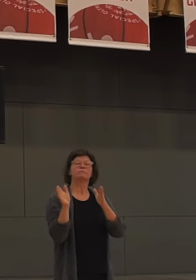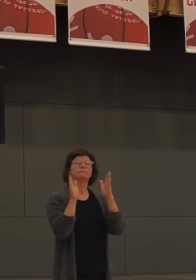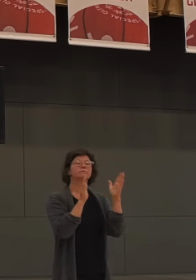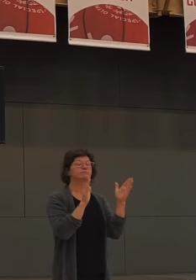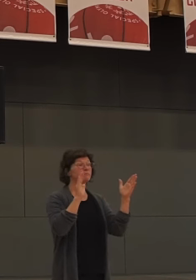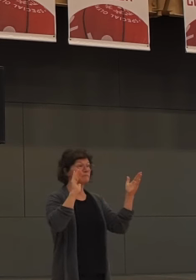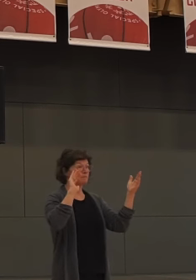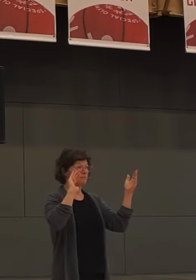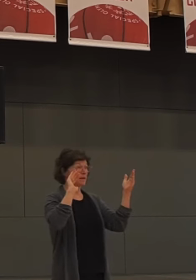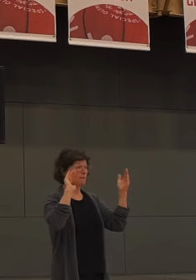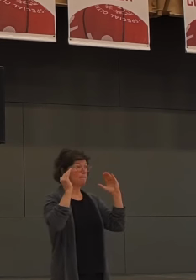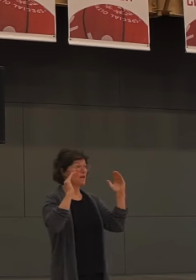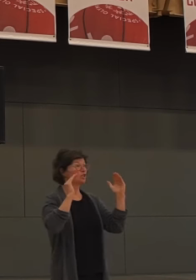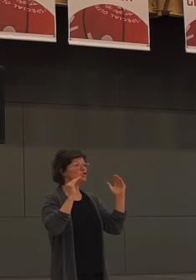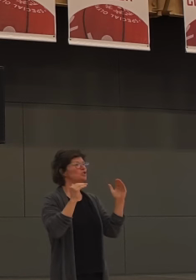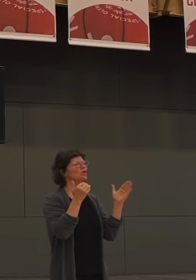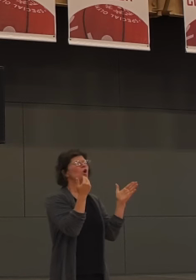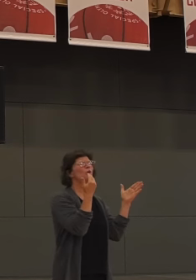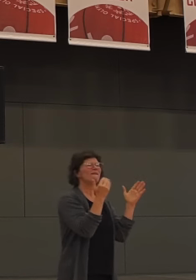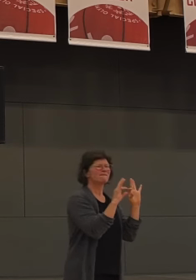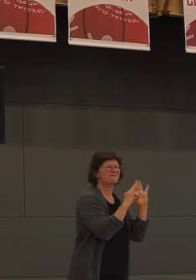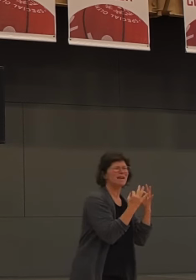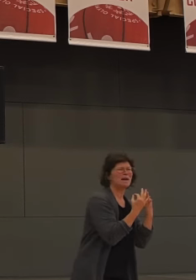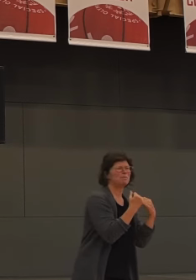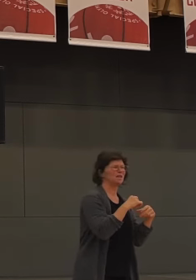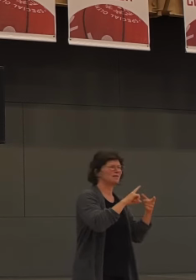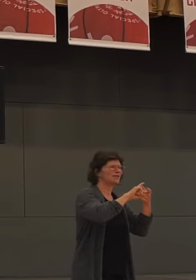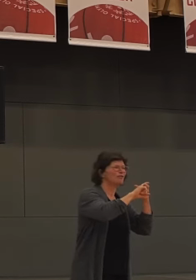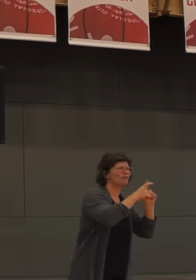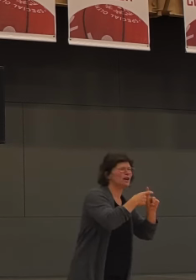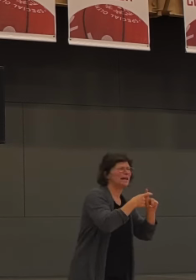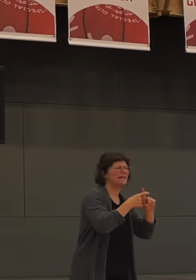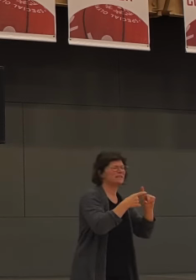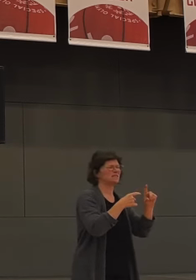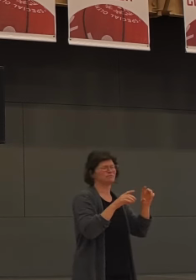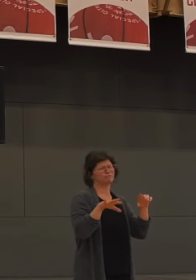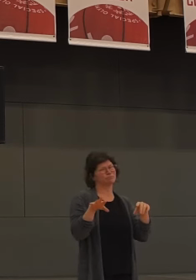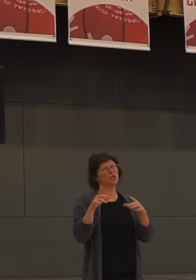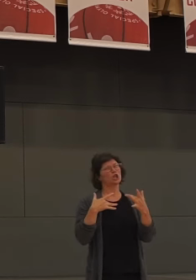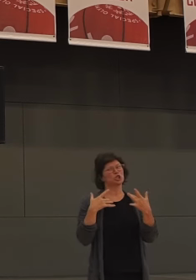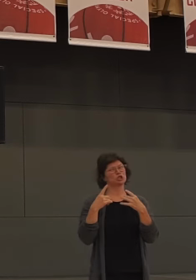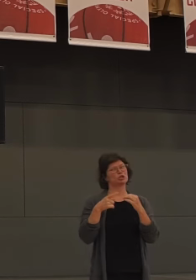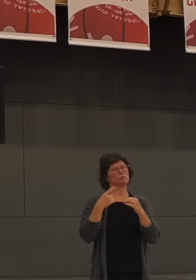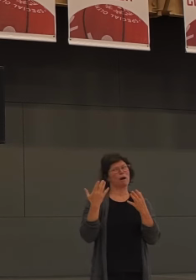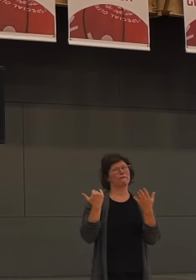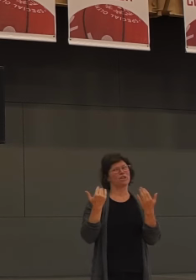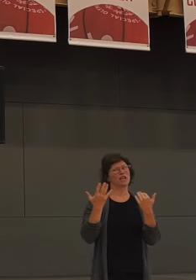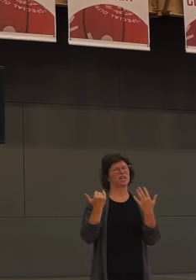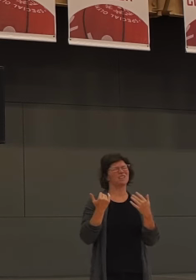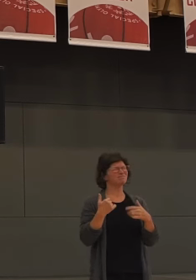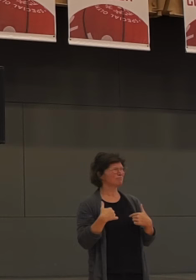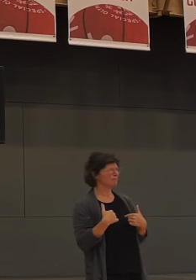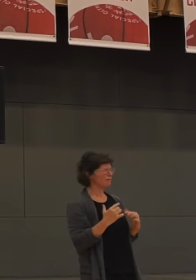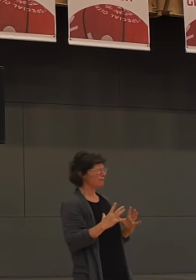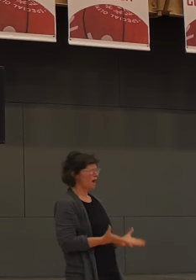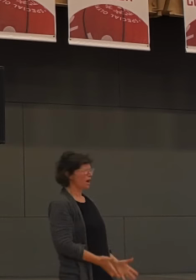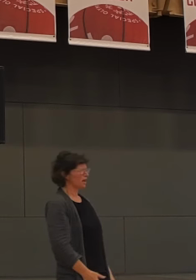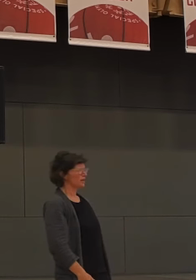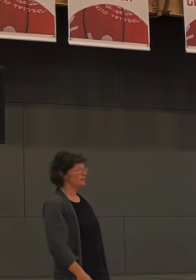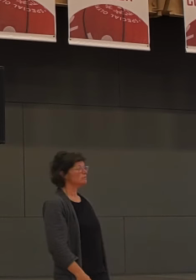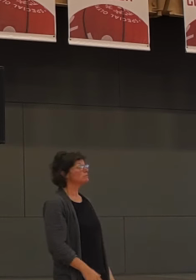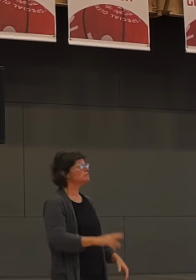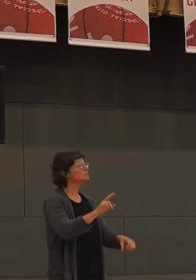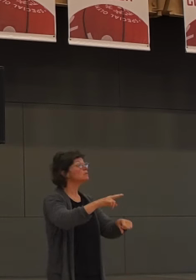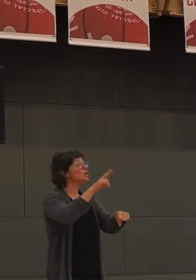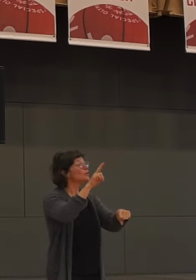close family members being concerned about our memory lapses. So again, normal aging is, boy, I'm starting